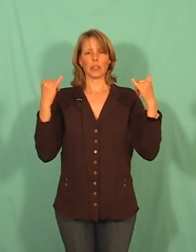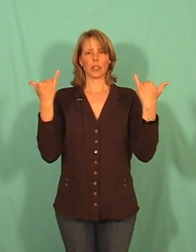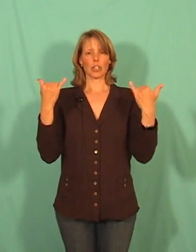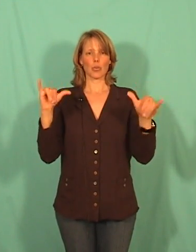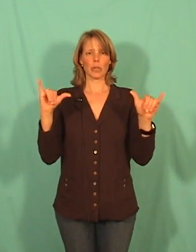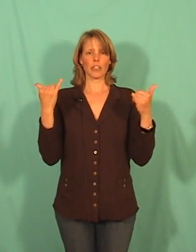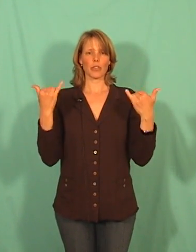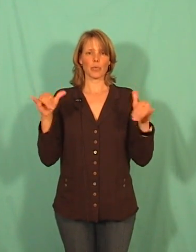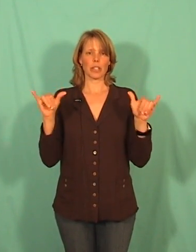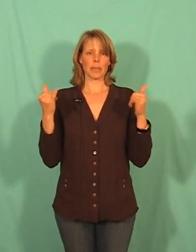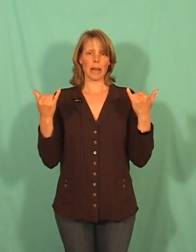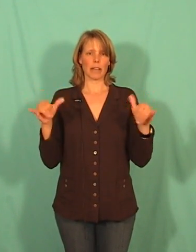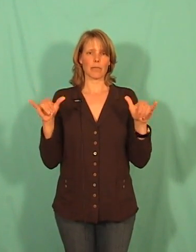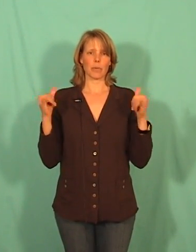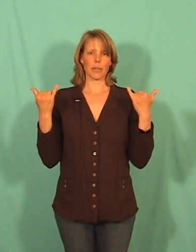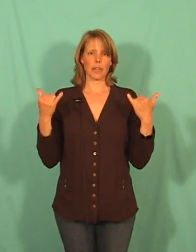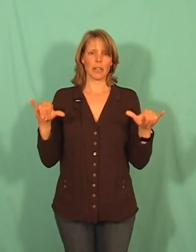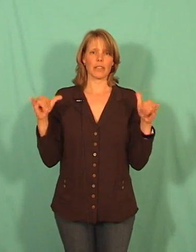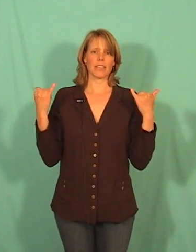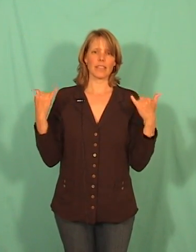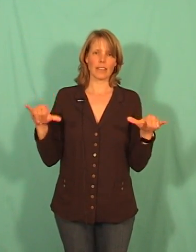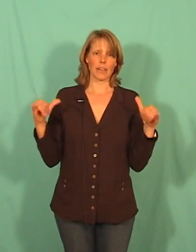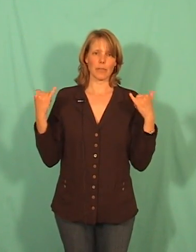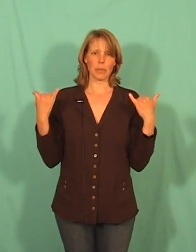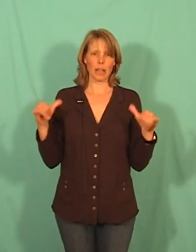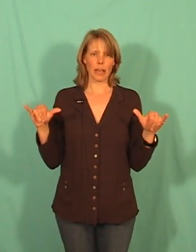going to twist your wrists back and forth. And this is a sign for play.